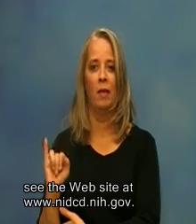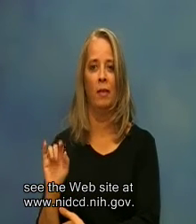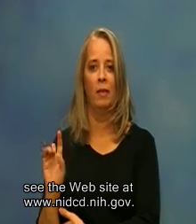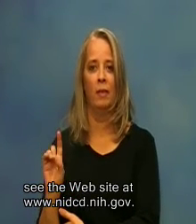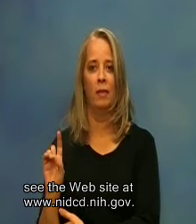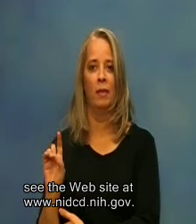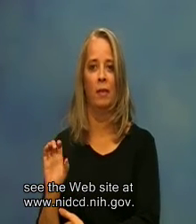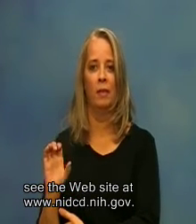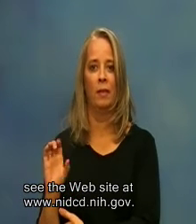.gov.